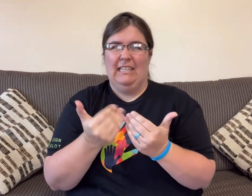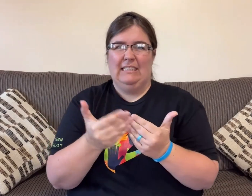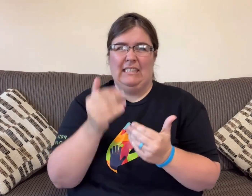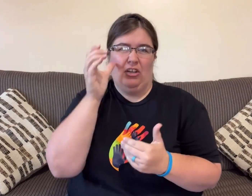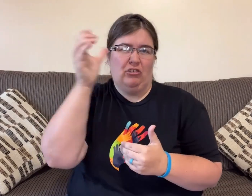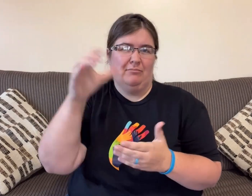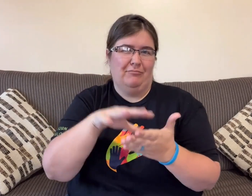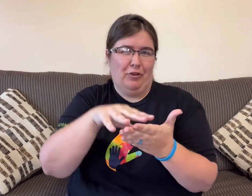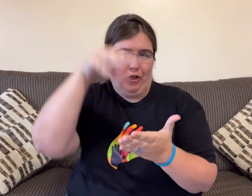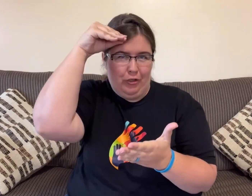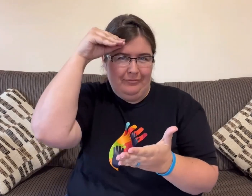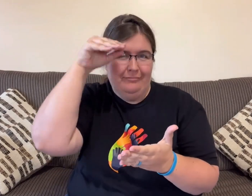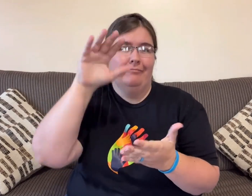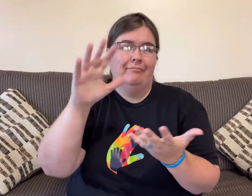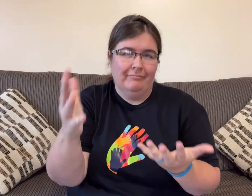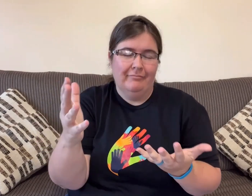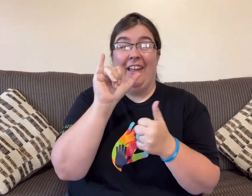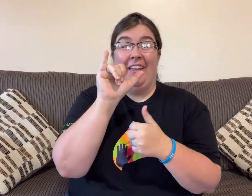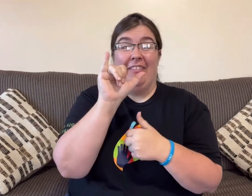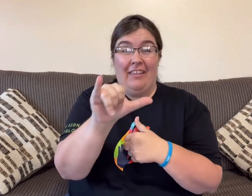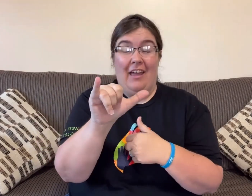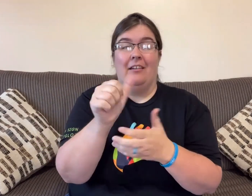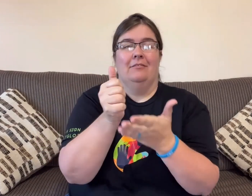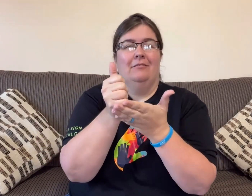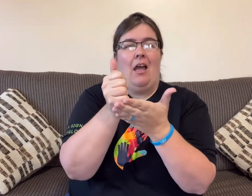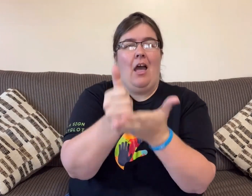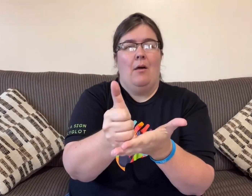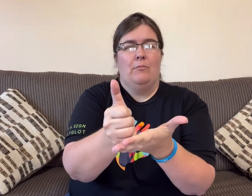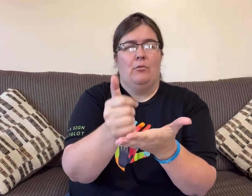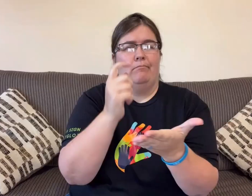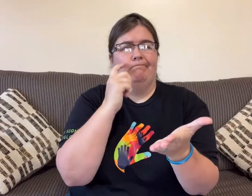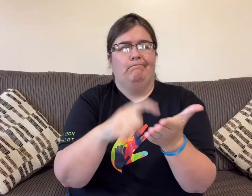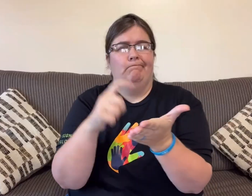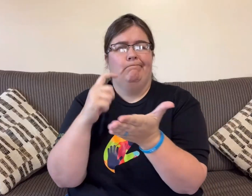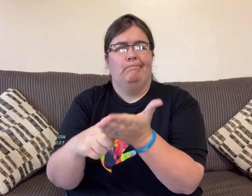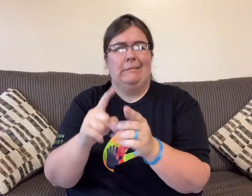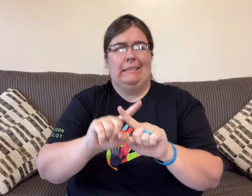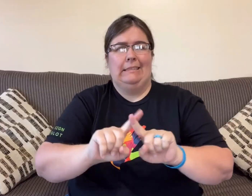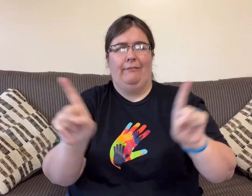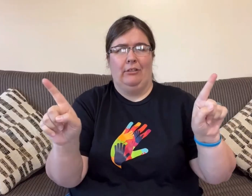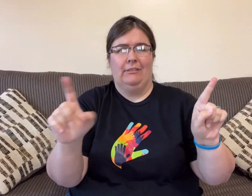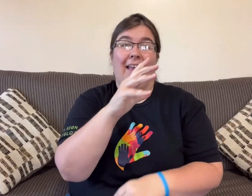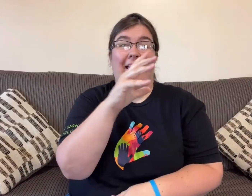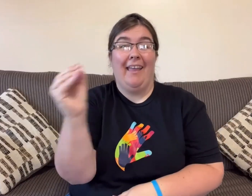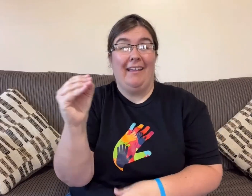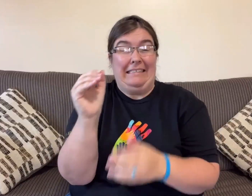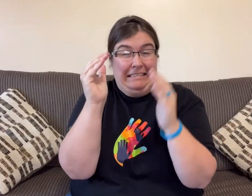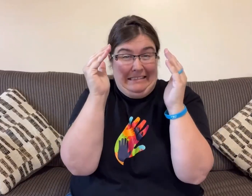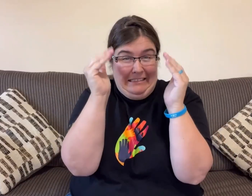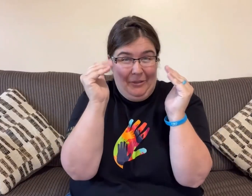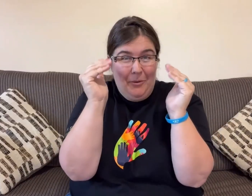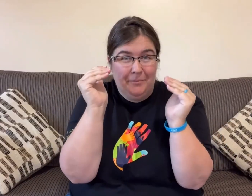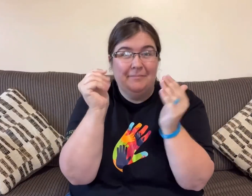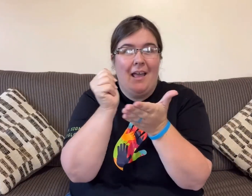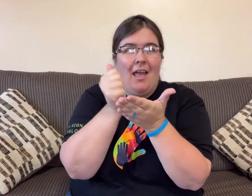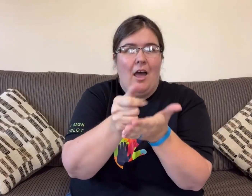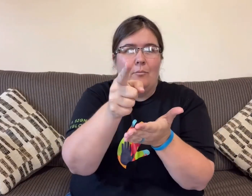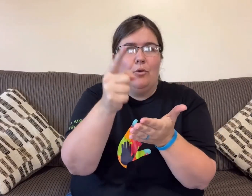to learn. That way, not only will you recognize the differences, but I hope it will help you identify the